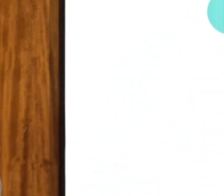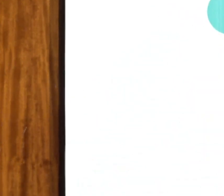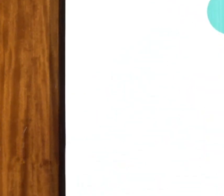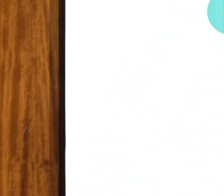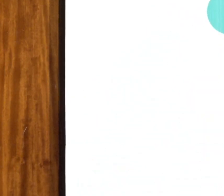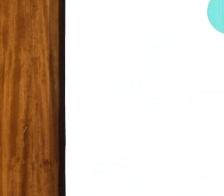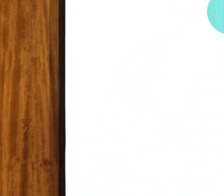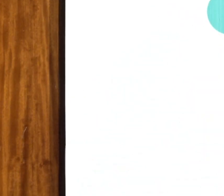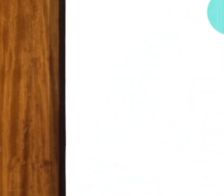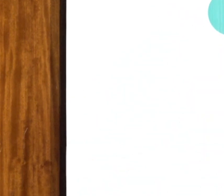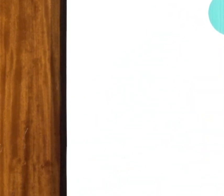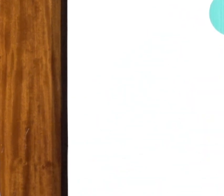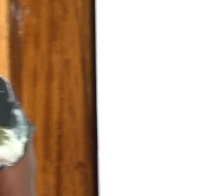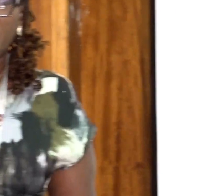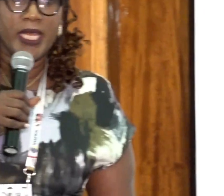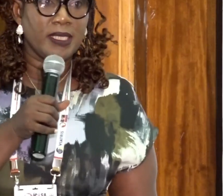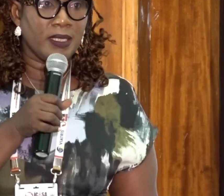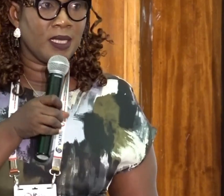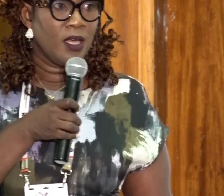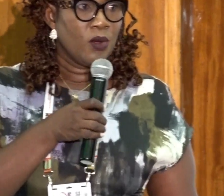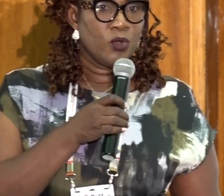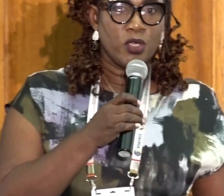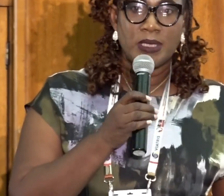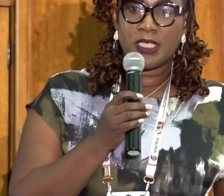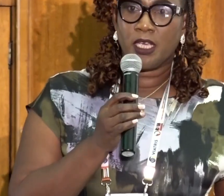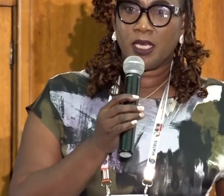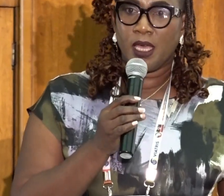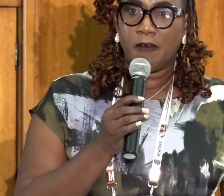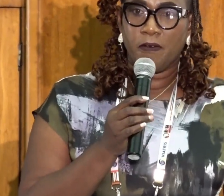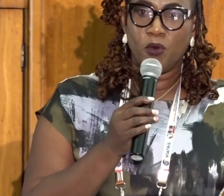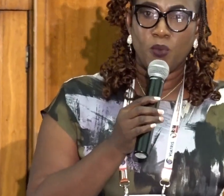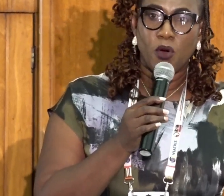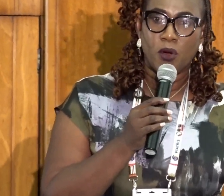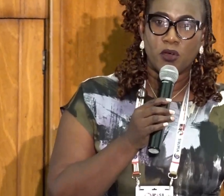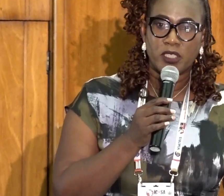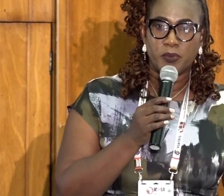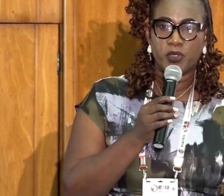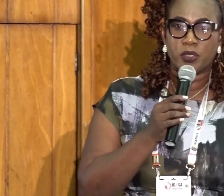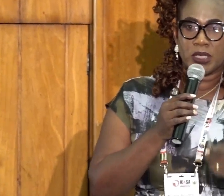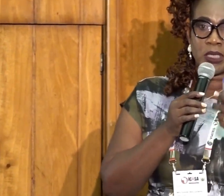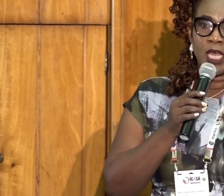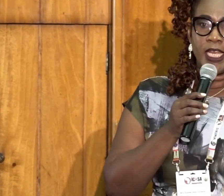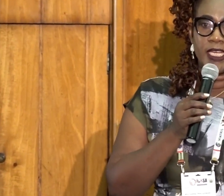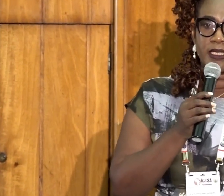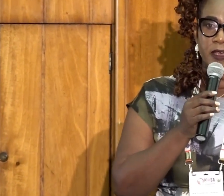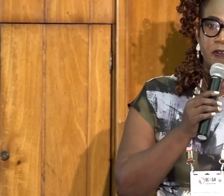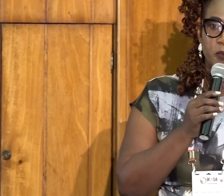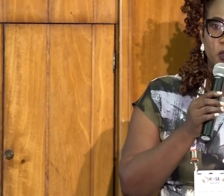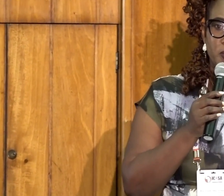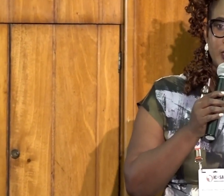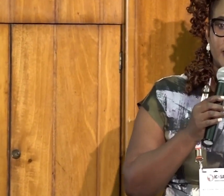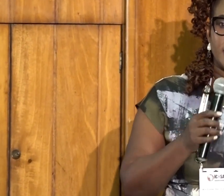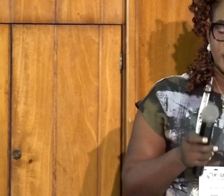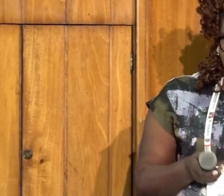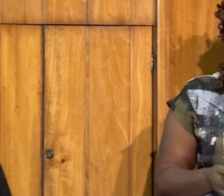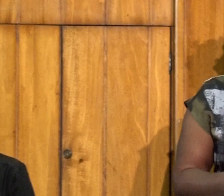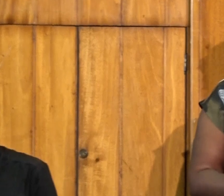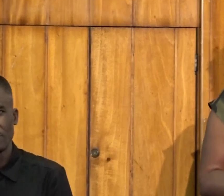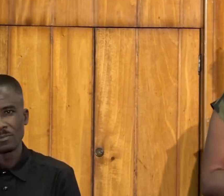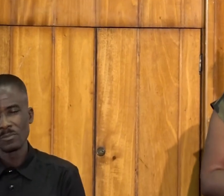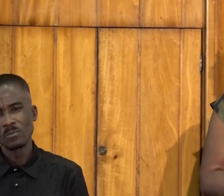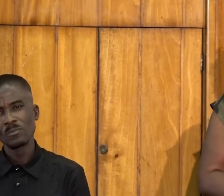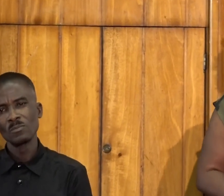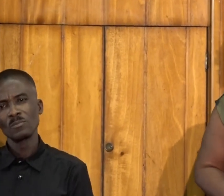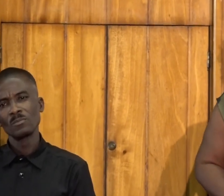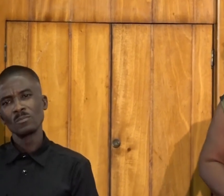Thank you, Dr. Friday. We have 10 more minutes. We'll just take a few more contributions. Let's hear from you, please. Thank